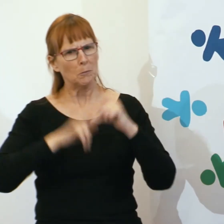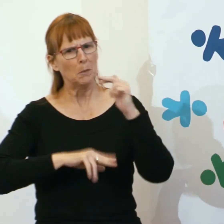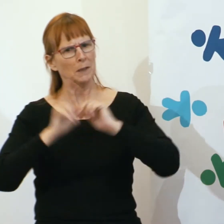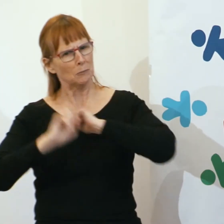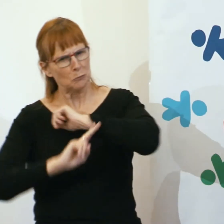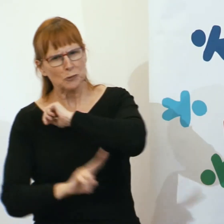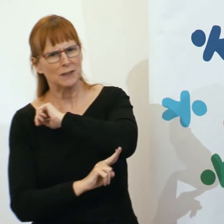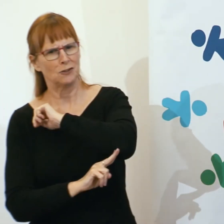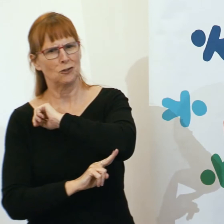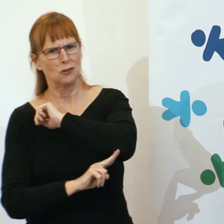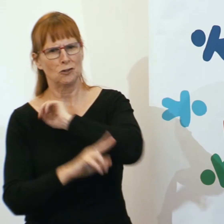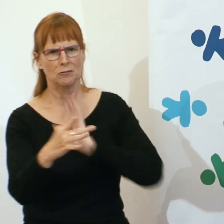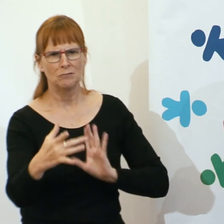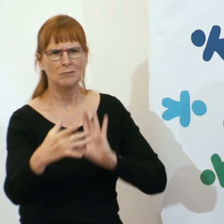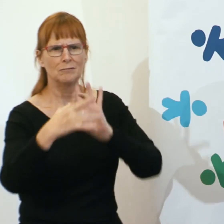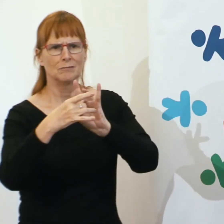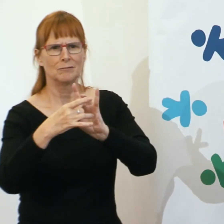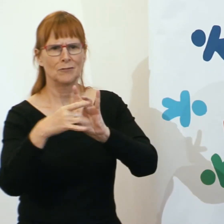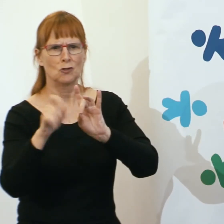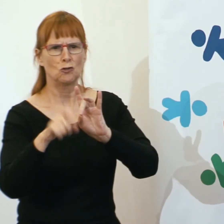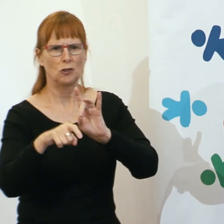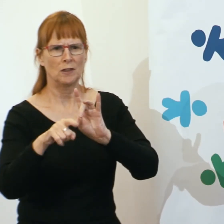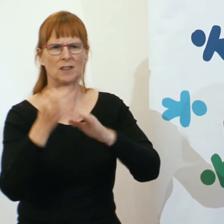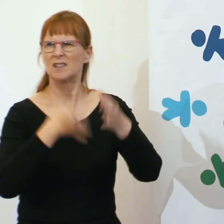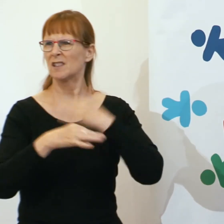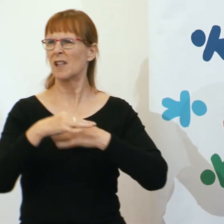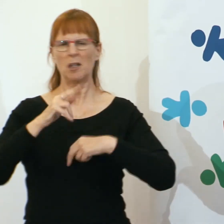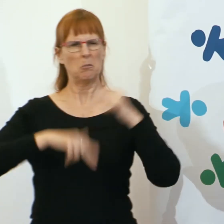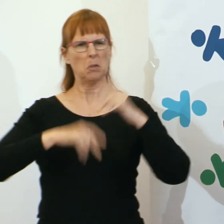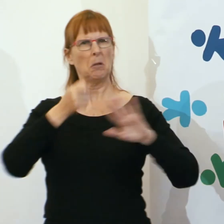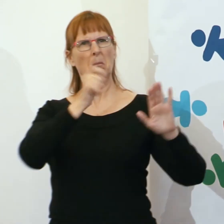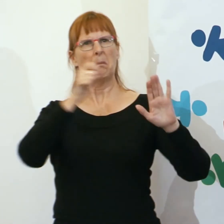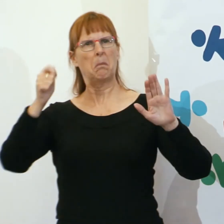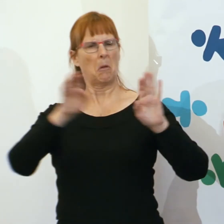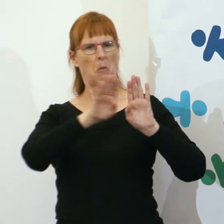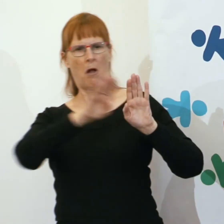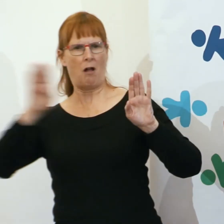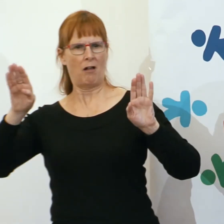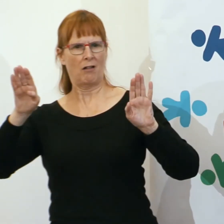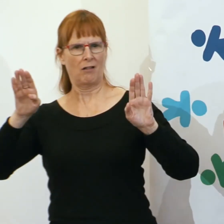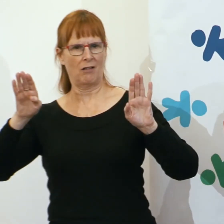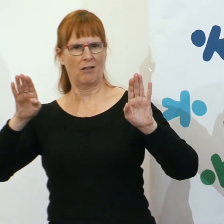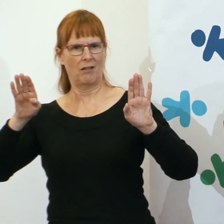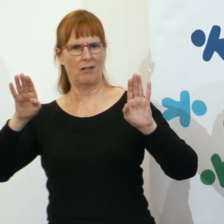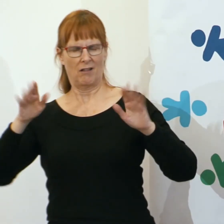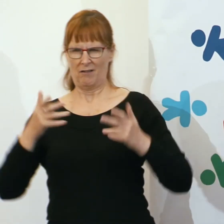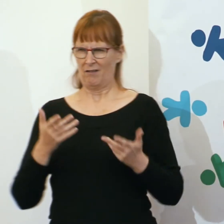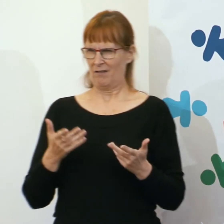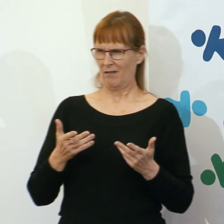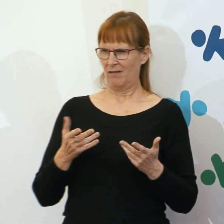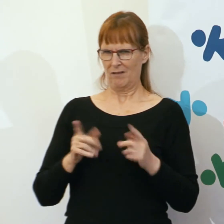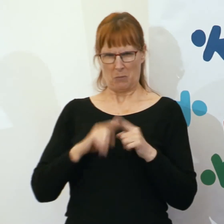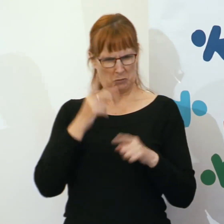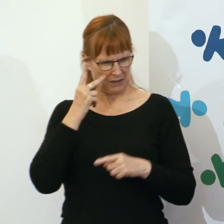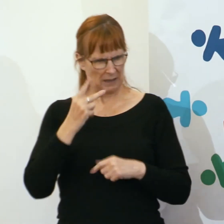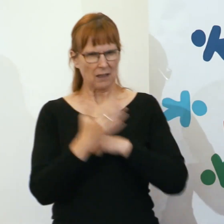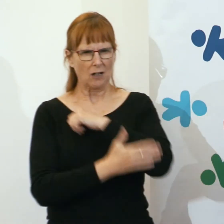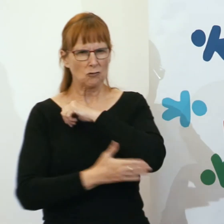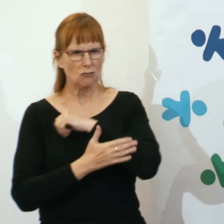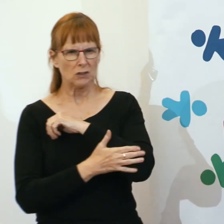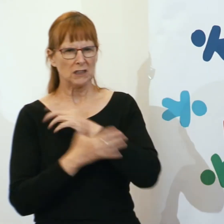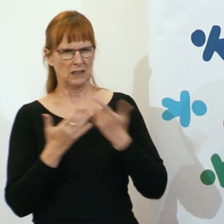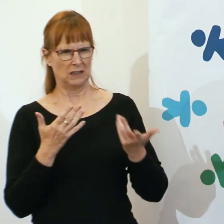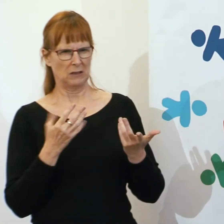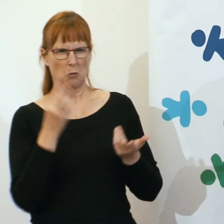of building a global community, and we hear calls across the West for closing doors